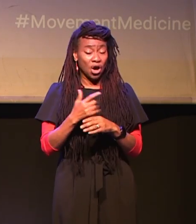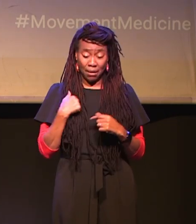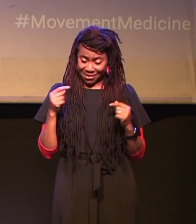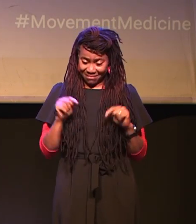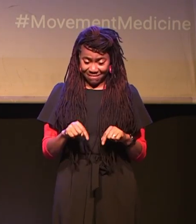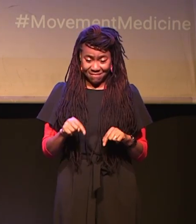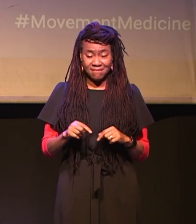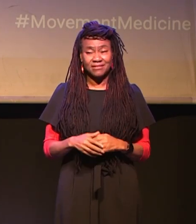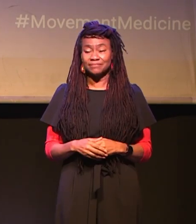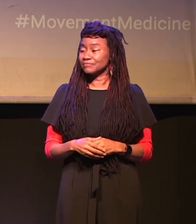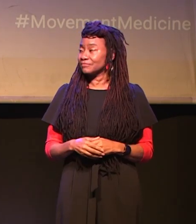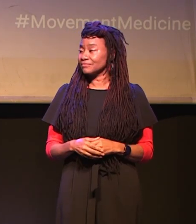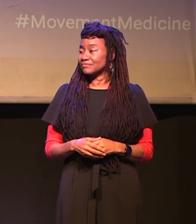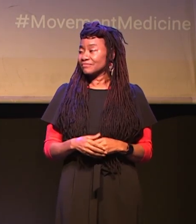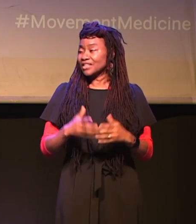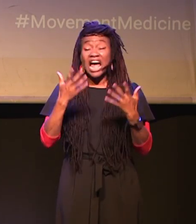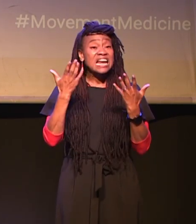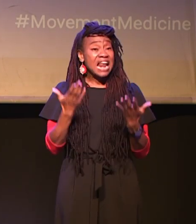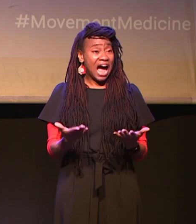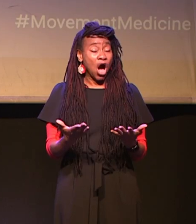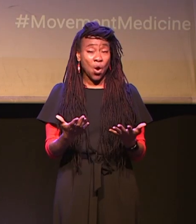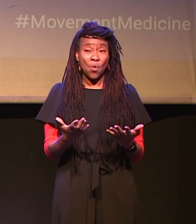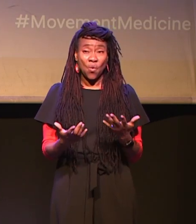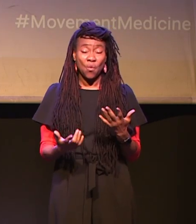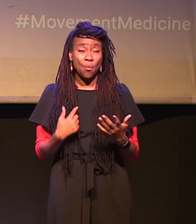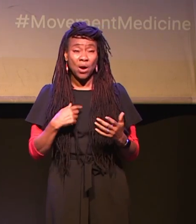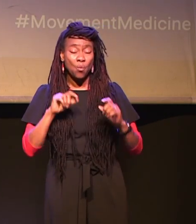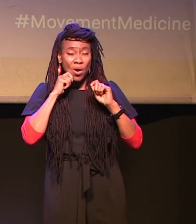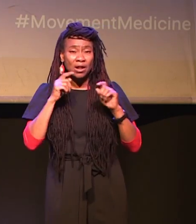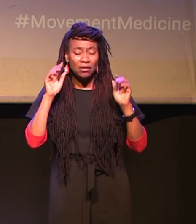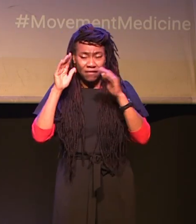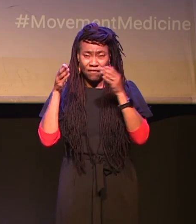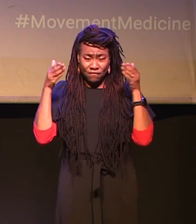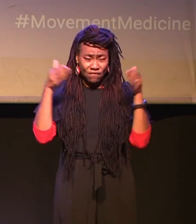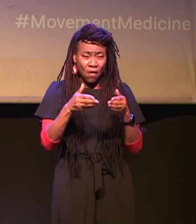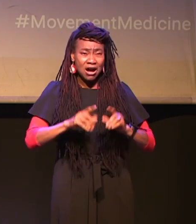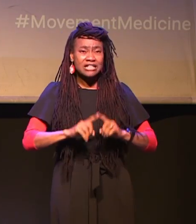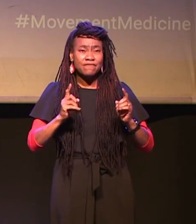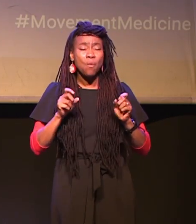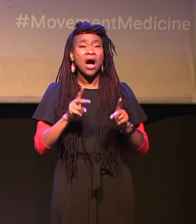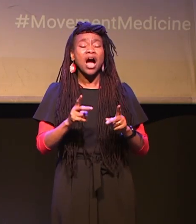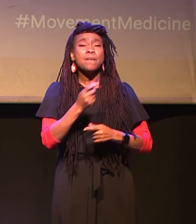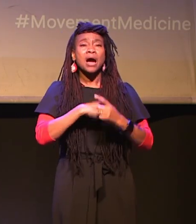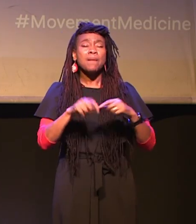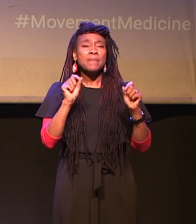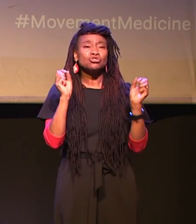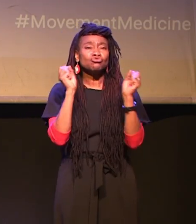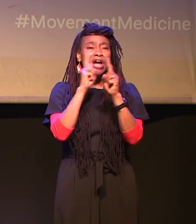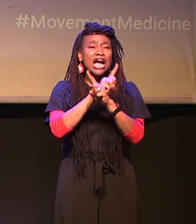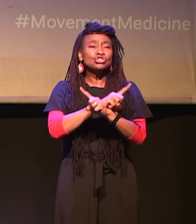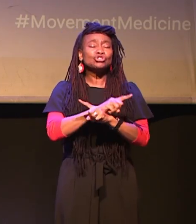And now we're going to have to go into this whole other plane, this realm, where we get a little stranger and a little